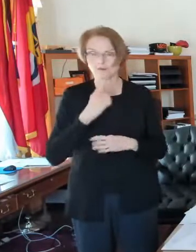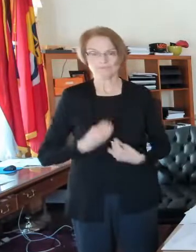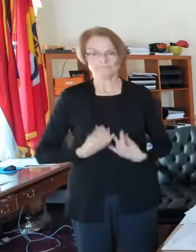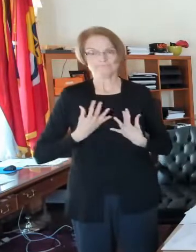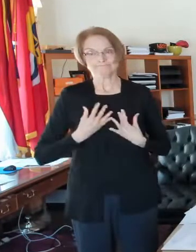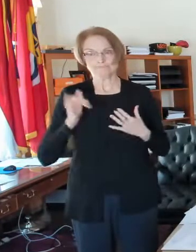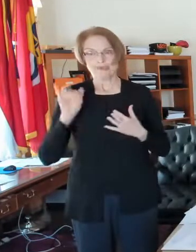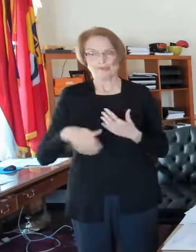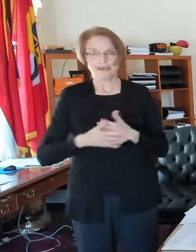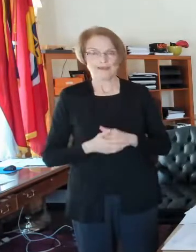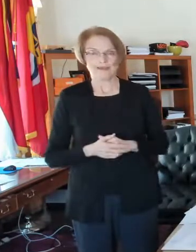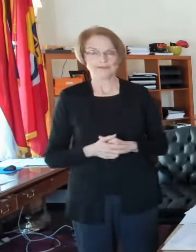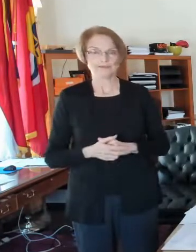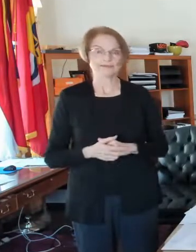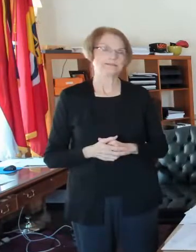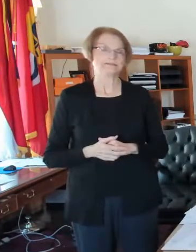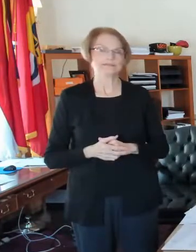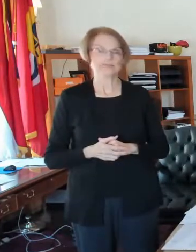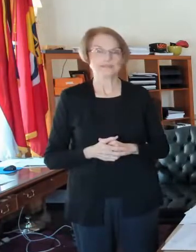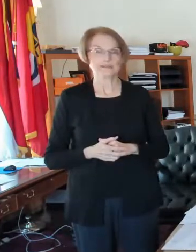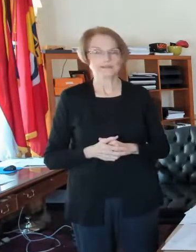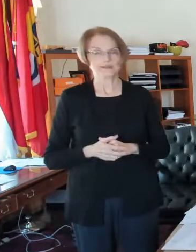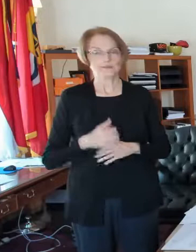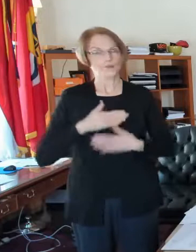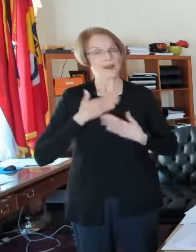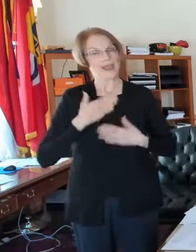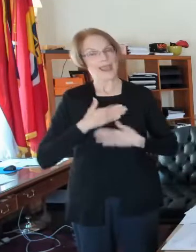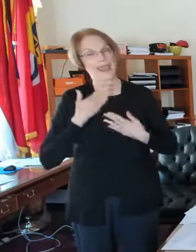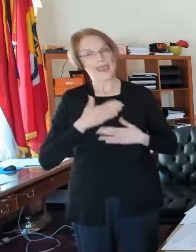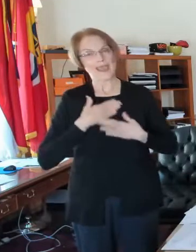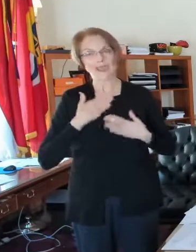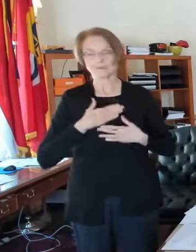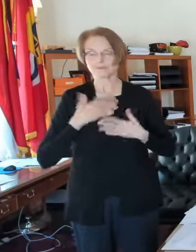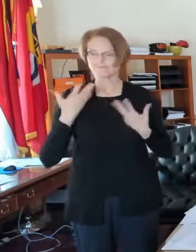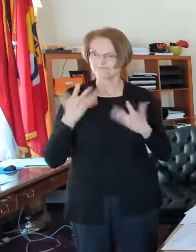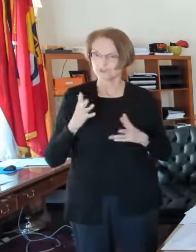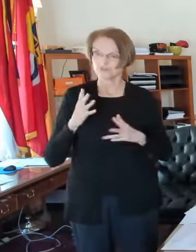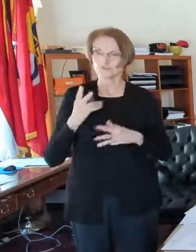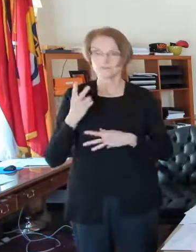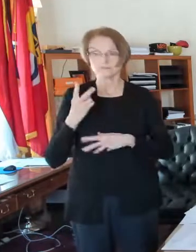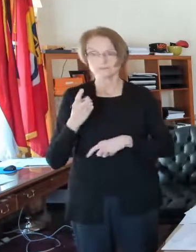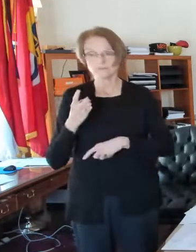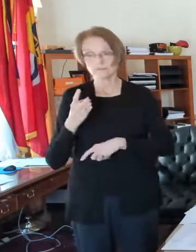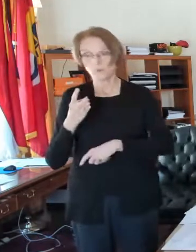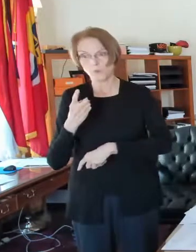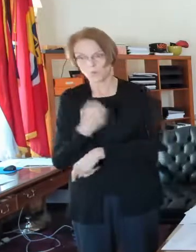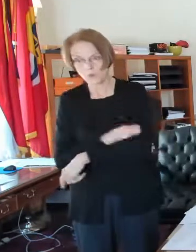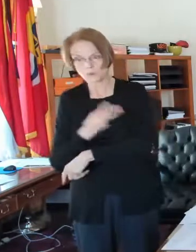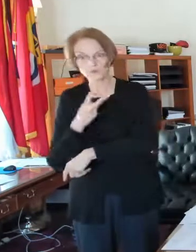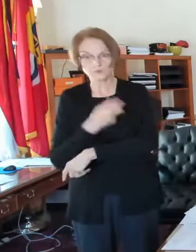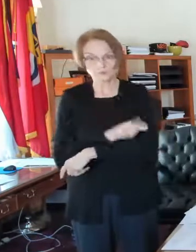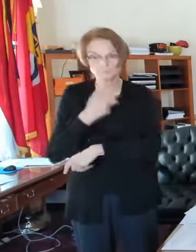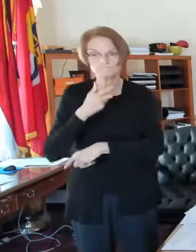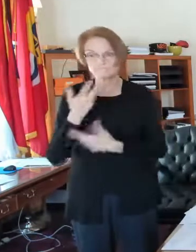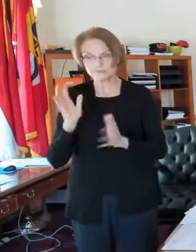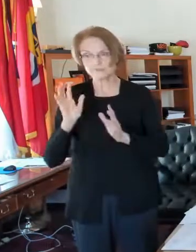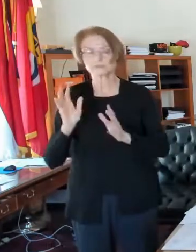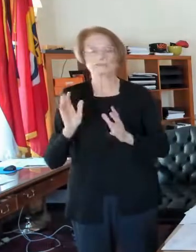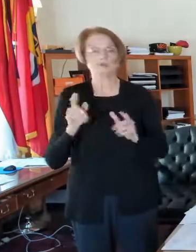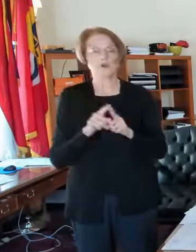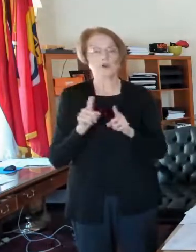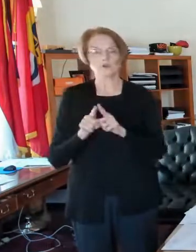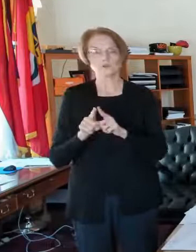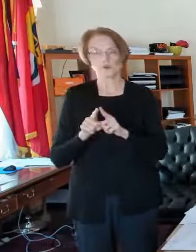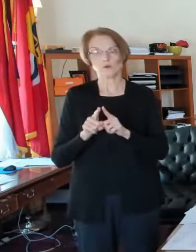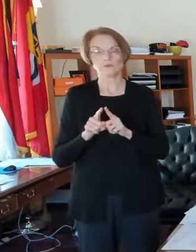and just happy that we're able to get that done. And of course, we're also vaccinating. We vaccinated about